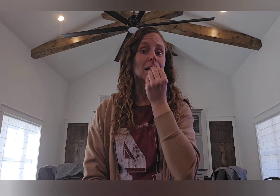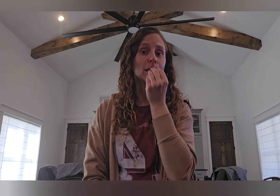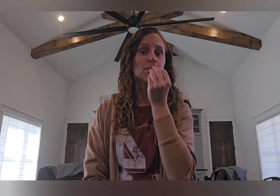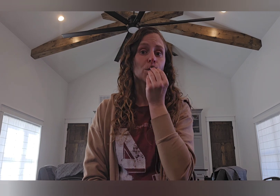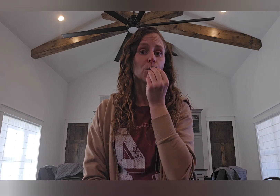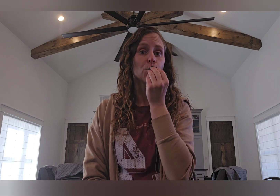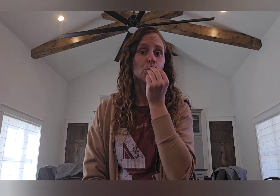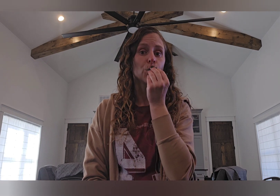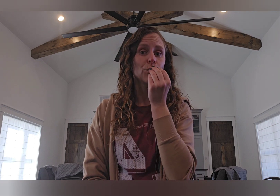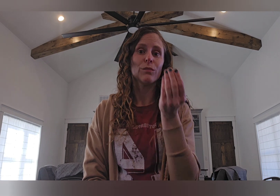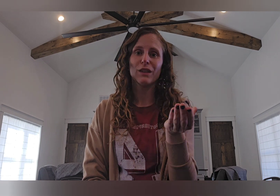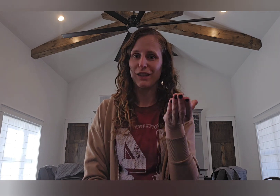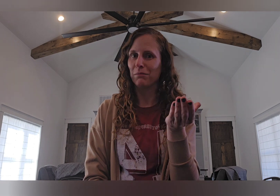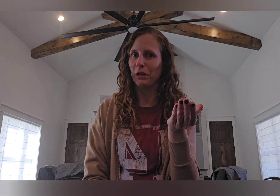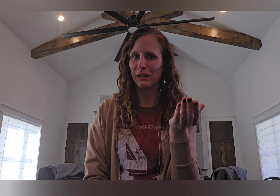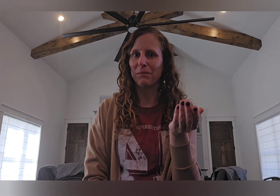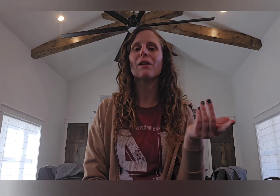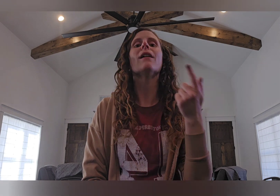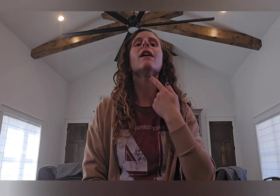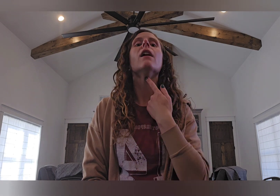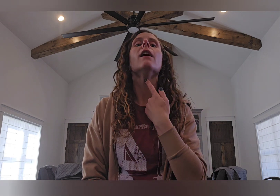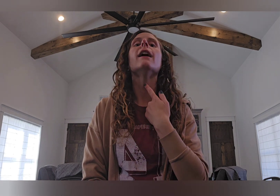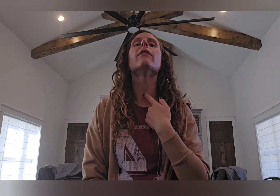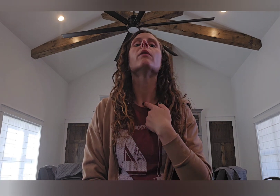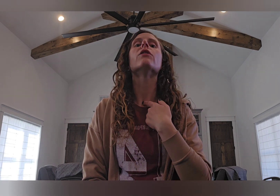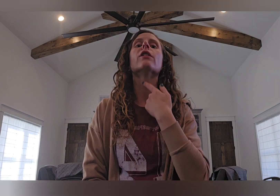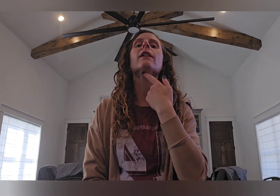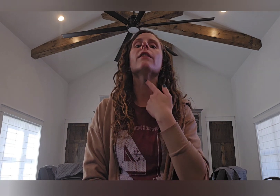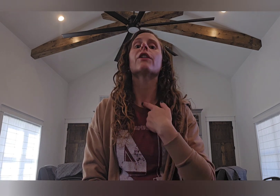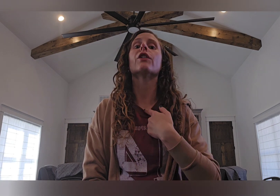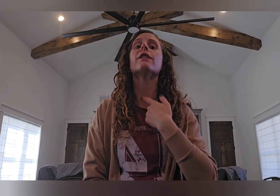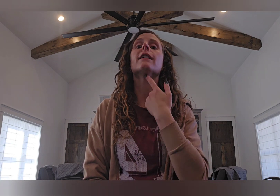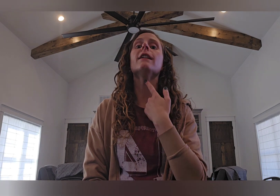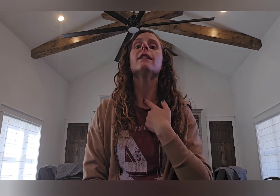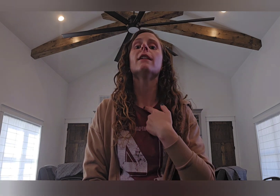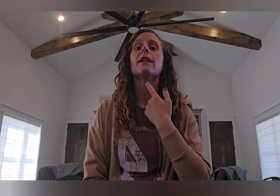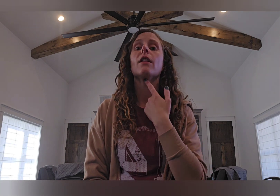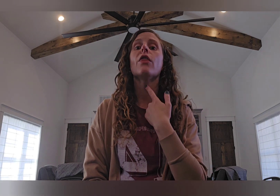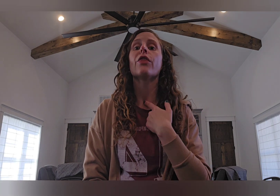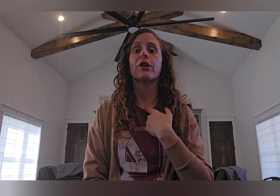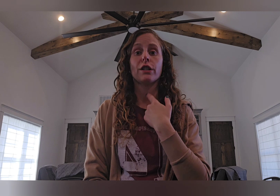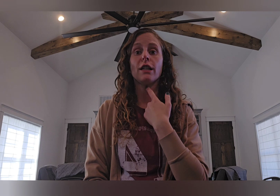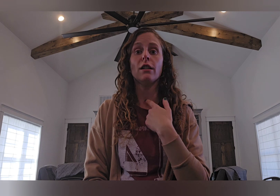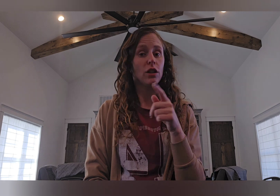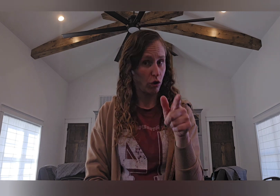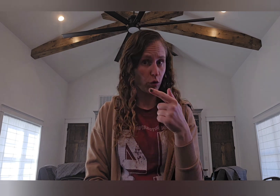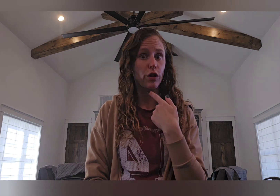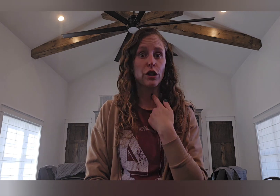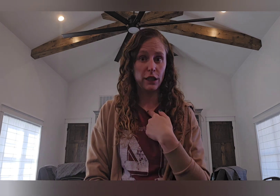eat, pretty simple. If they want to drink, thirsty, you thirsty?